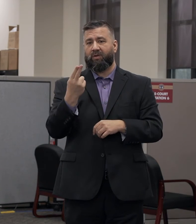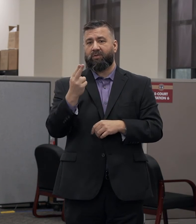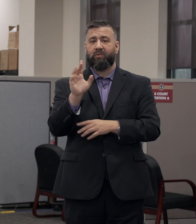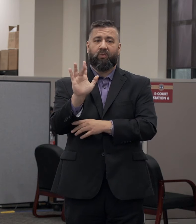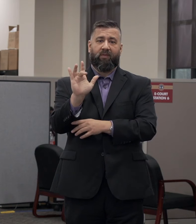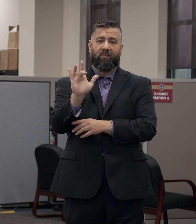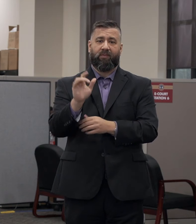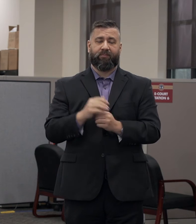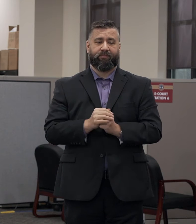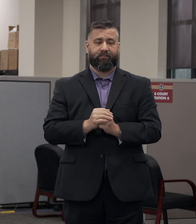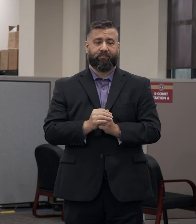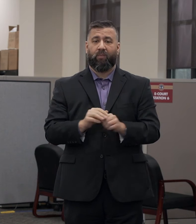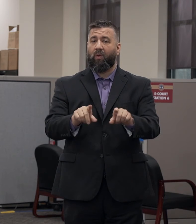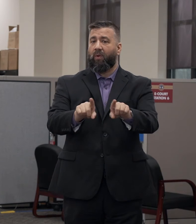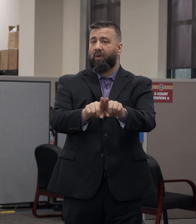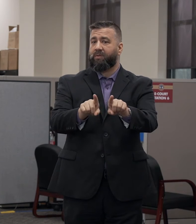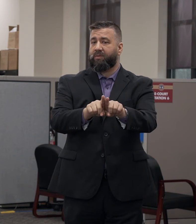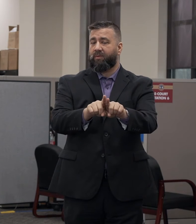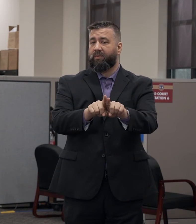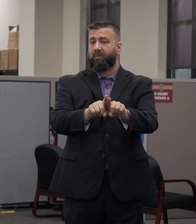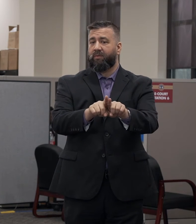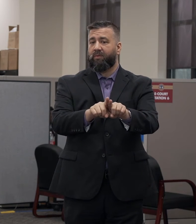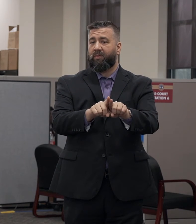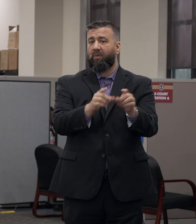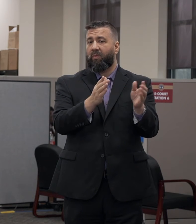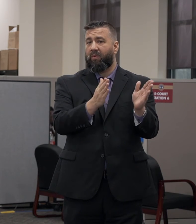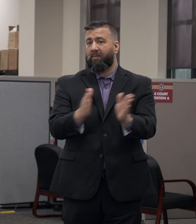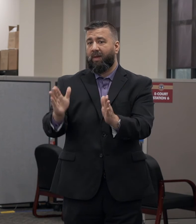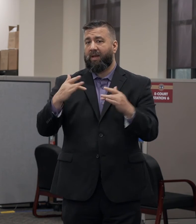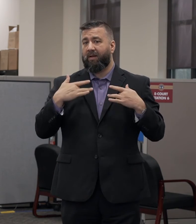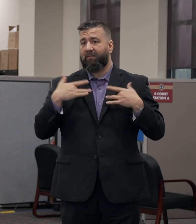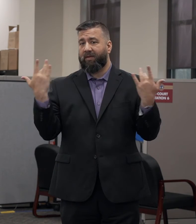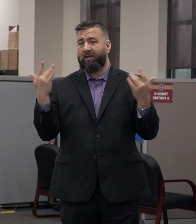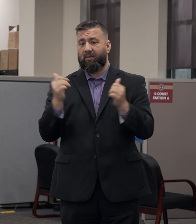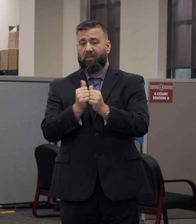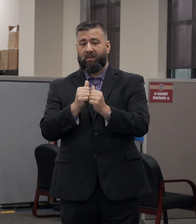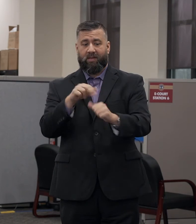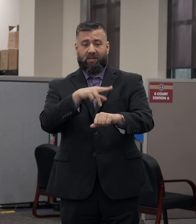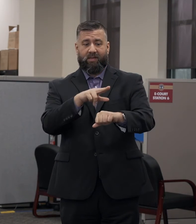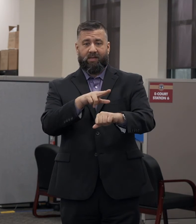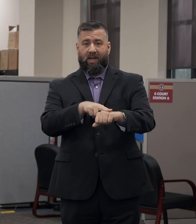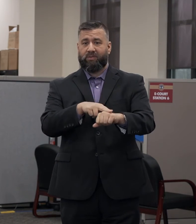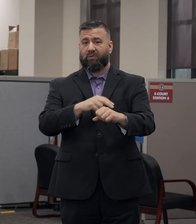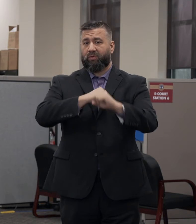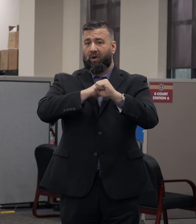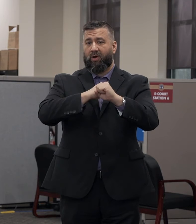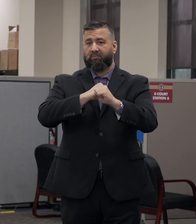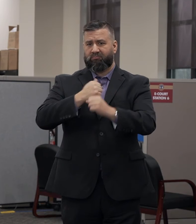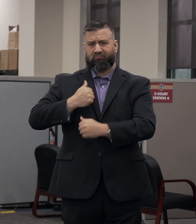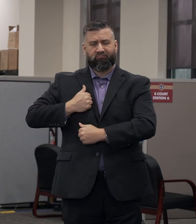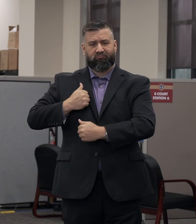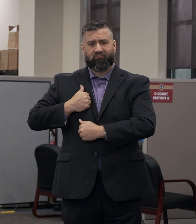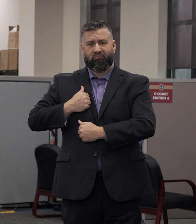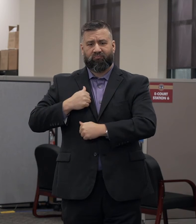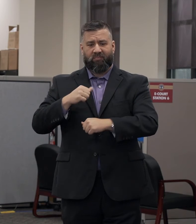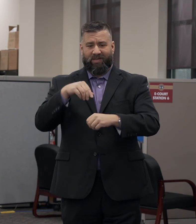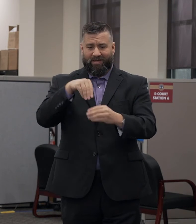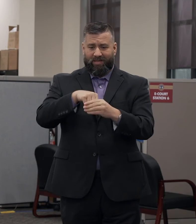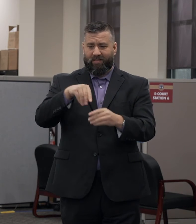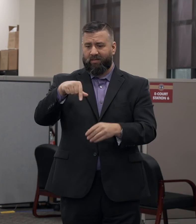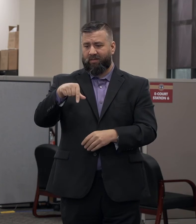In addition, we're also planning an event with the National Guard at Queenie Park on March 26th and March